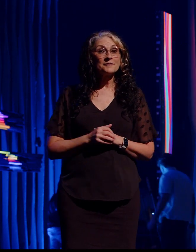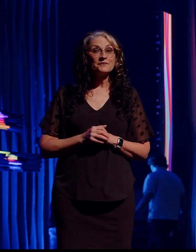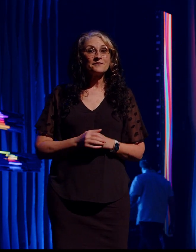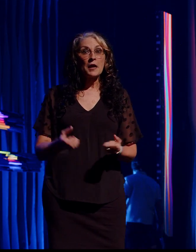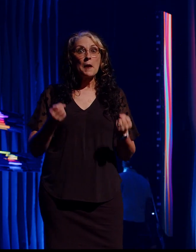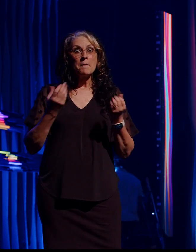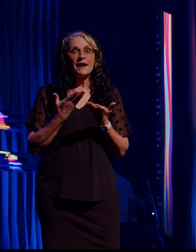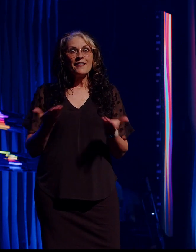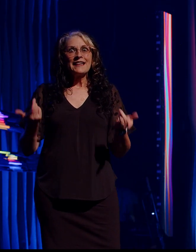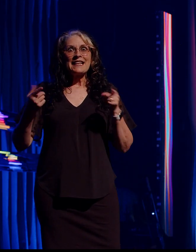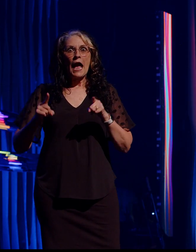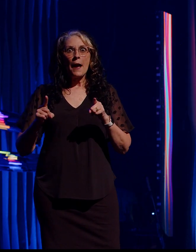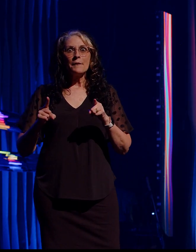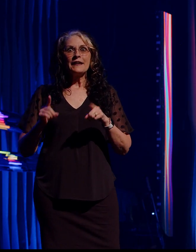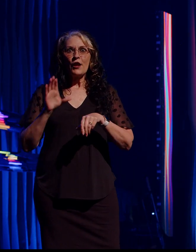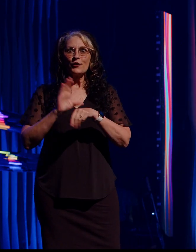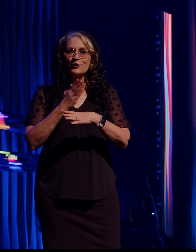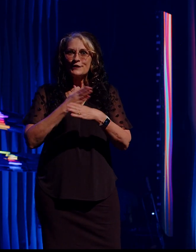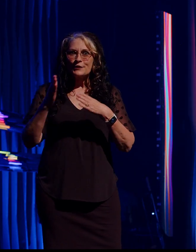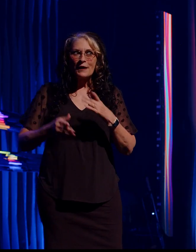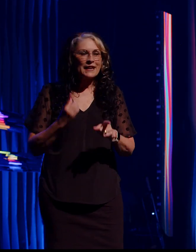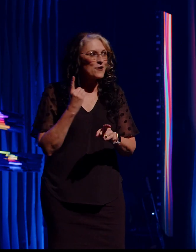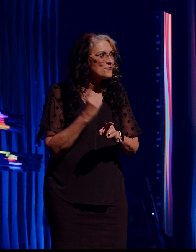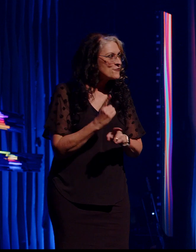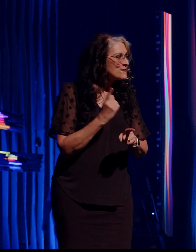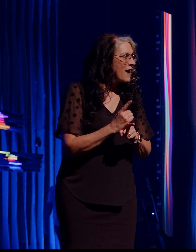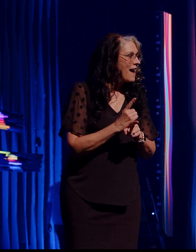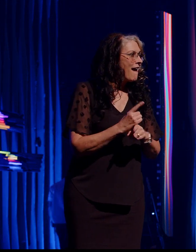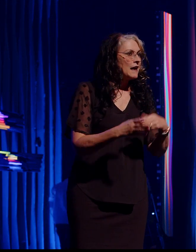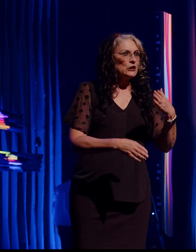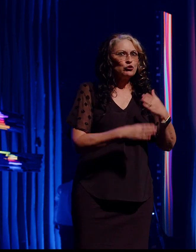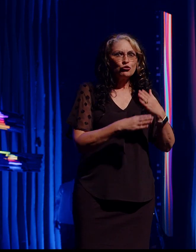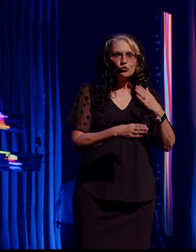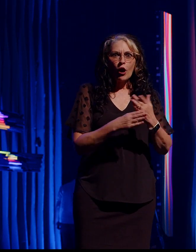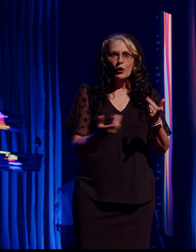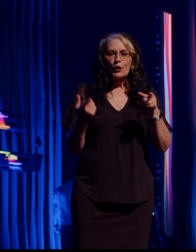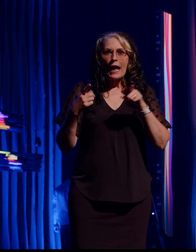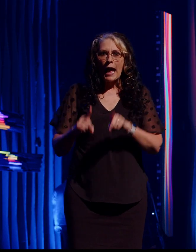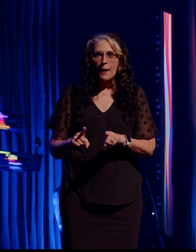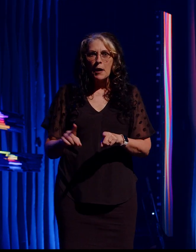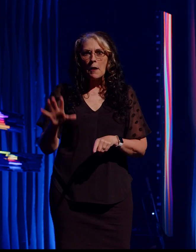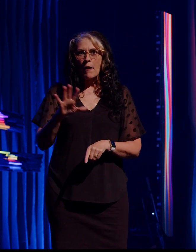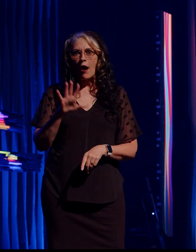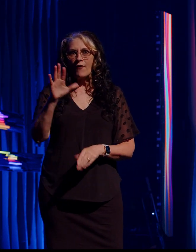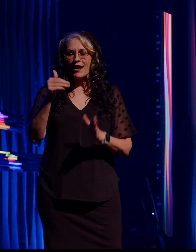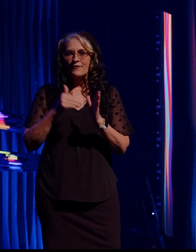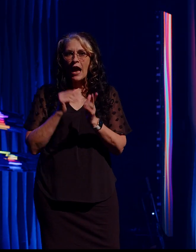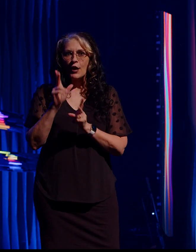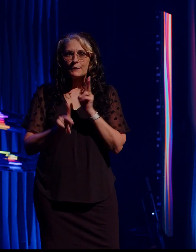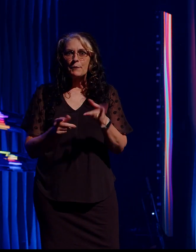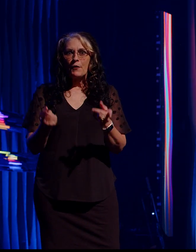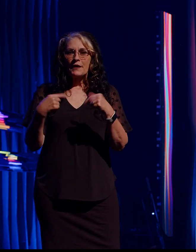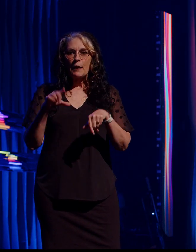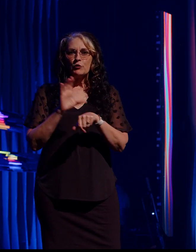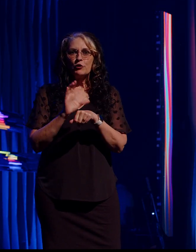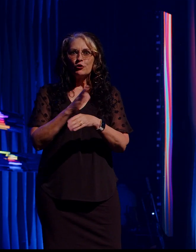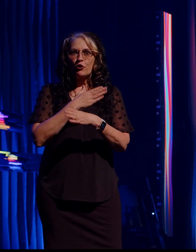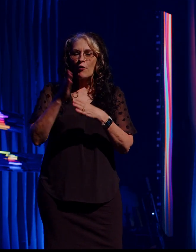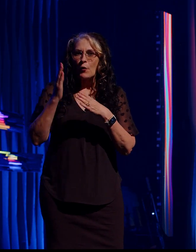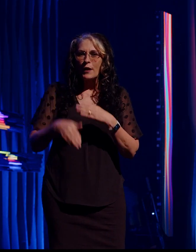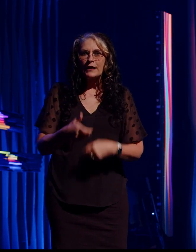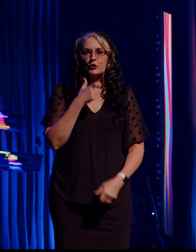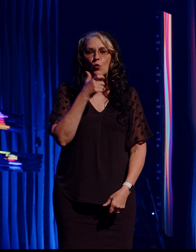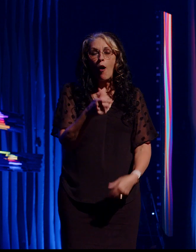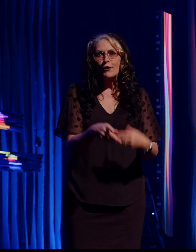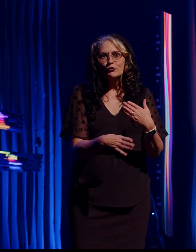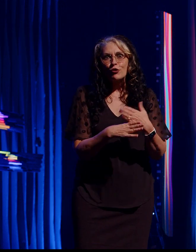There's a lot going on at the church this weekend, is there not? And you got all the soccer that's going on with an estimated 5,000 people that come to our church every single weekend just to